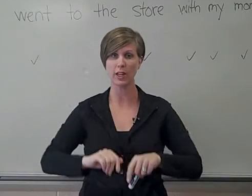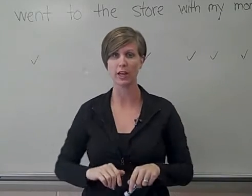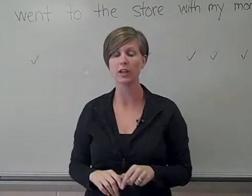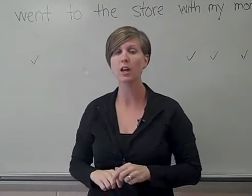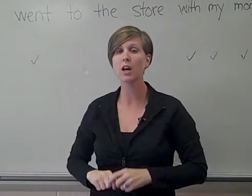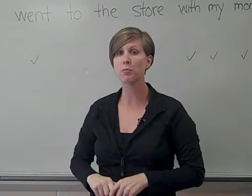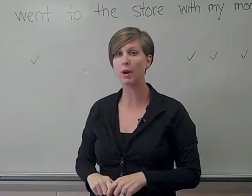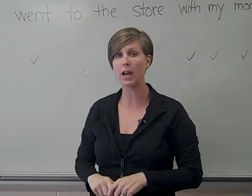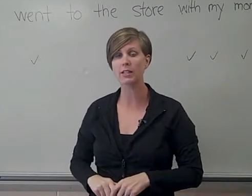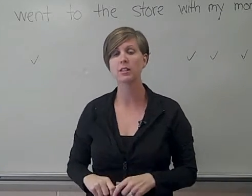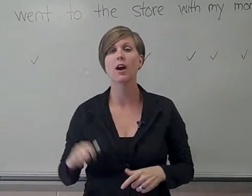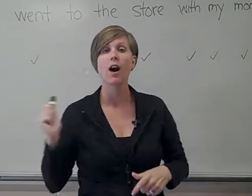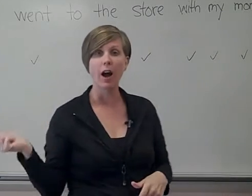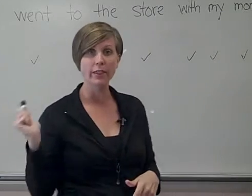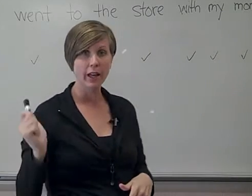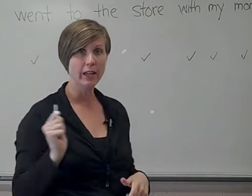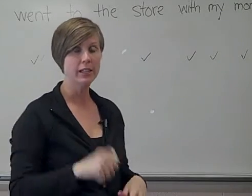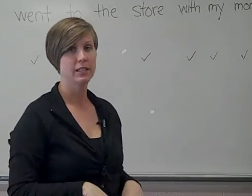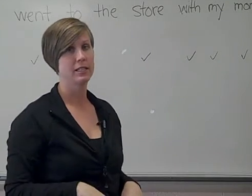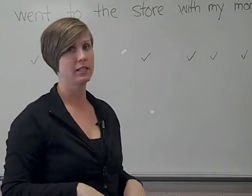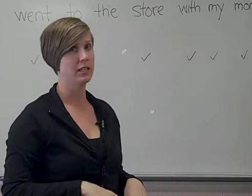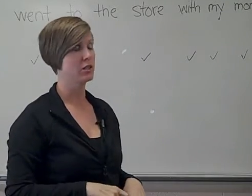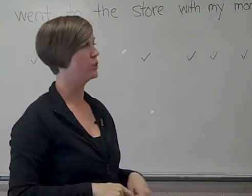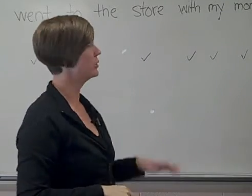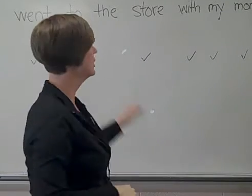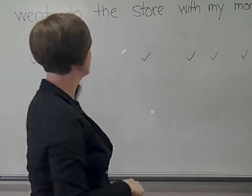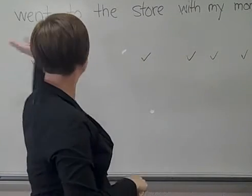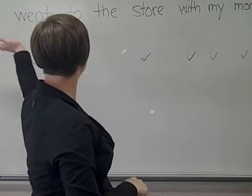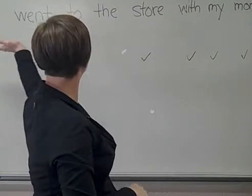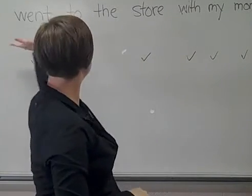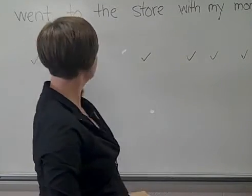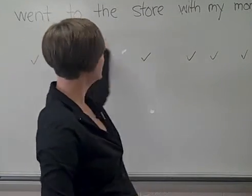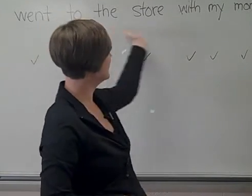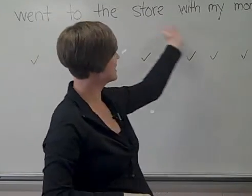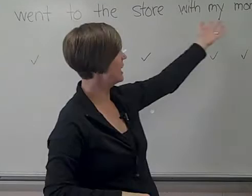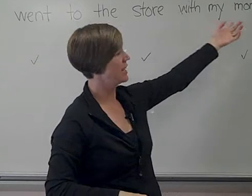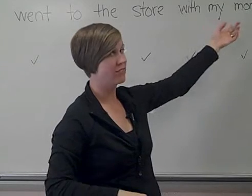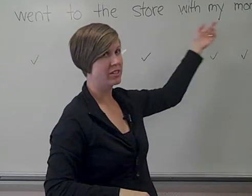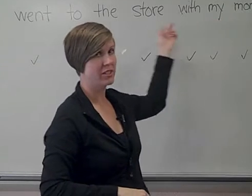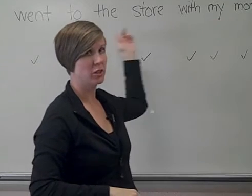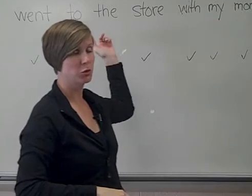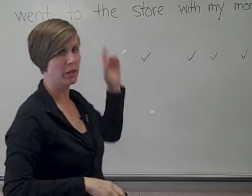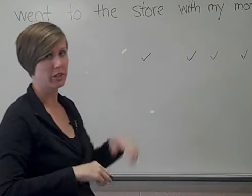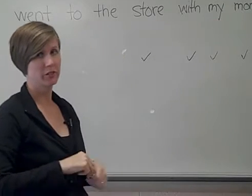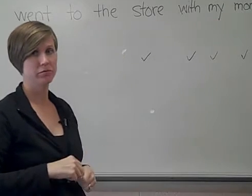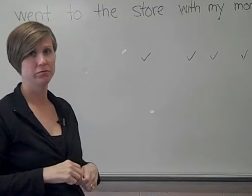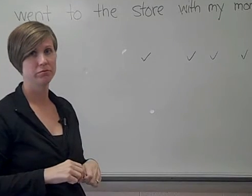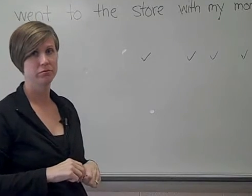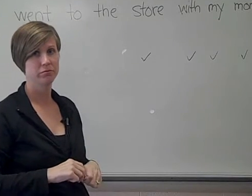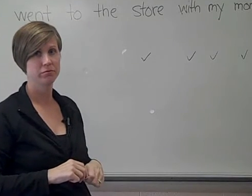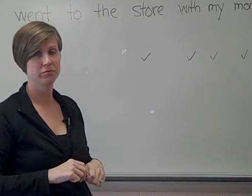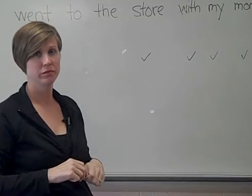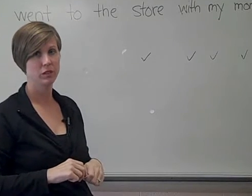there. But unlike C2, it didn't sign every single word,